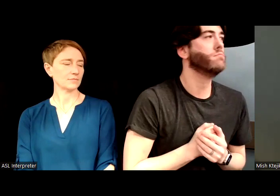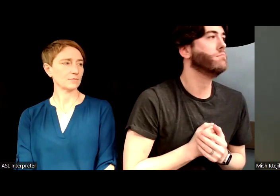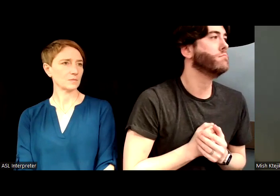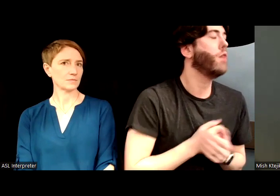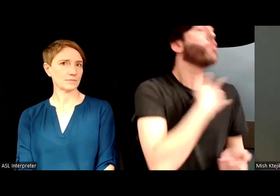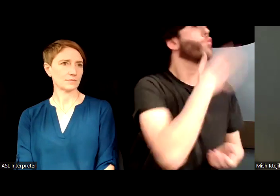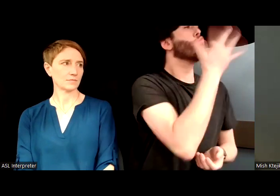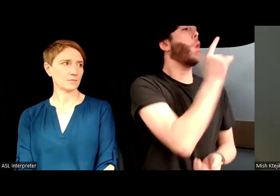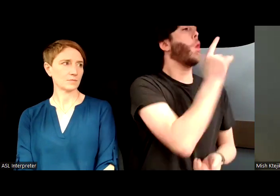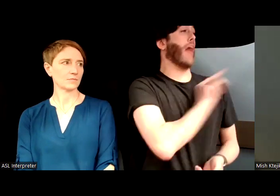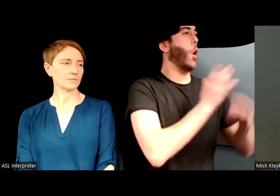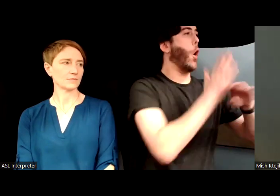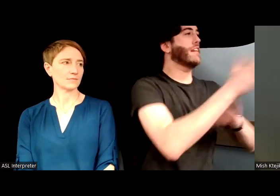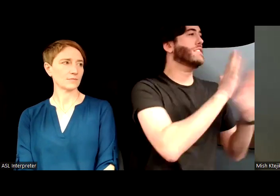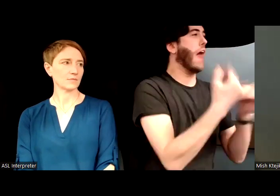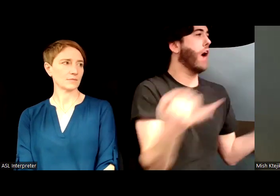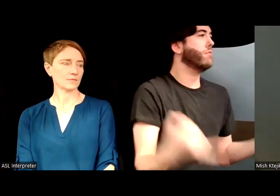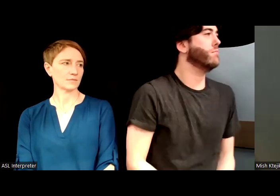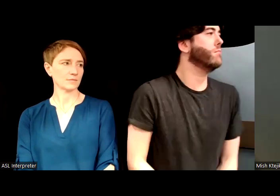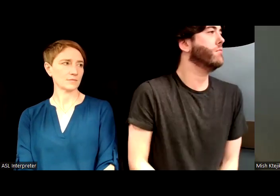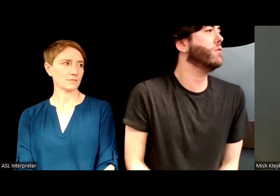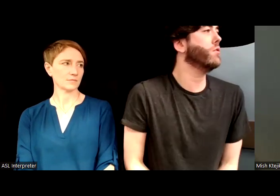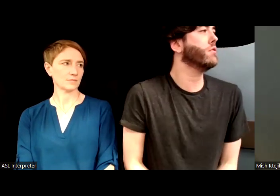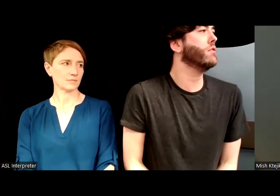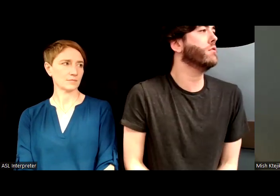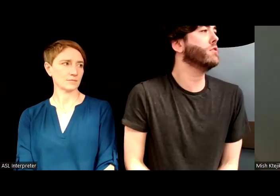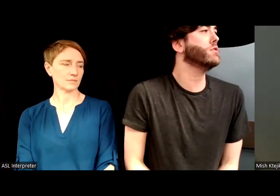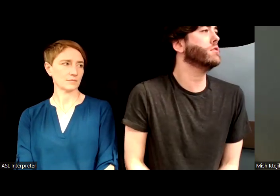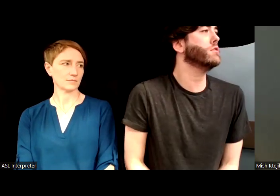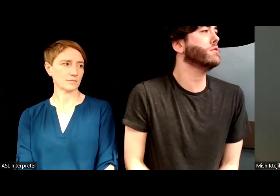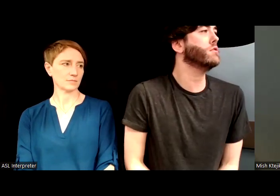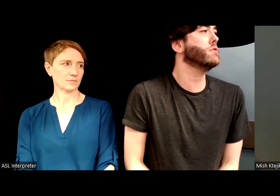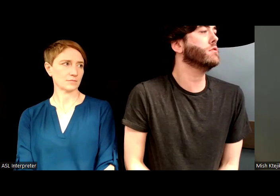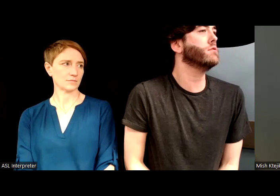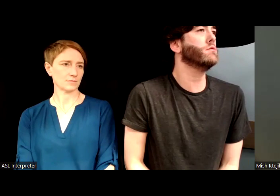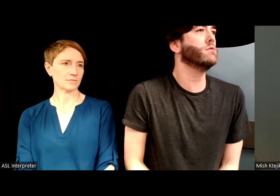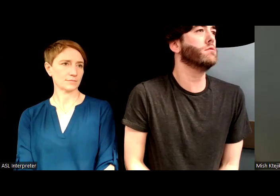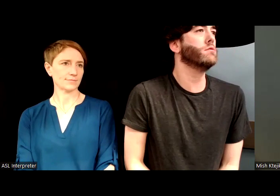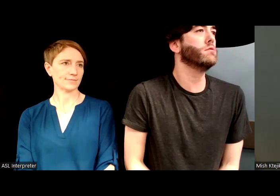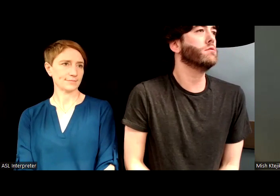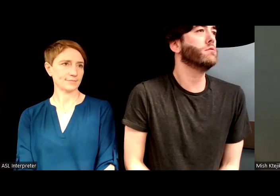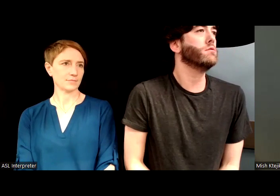Will that affect the timeline? Yeah, I prefer quality over meeting a deadline.